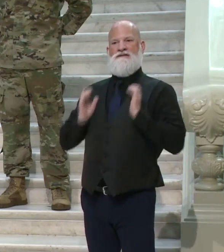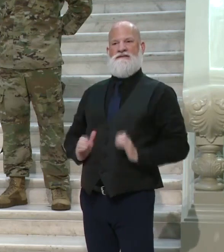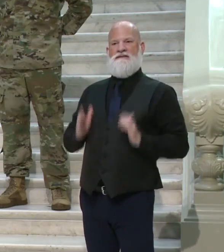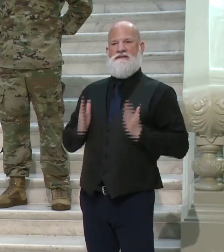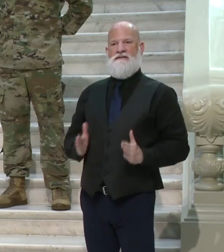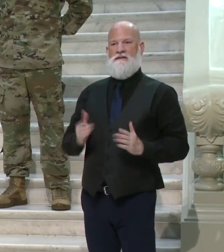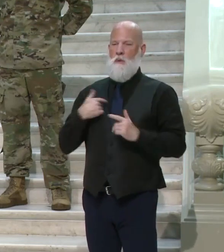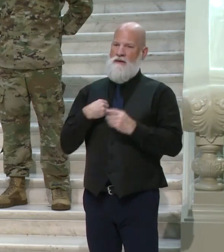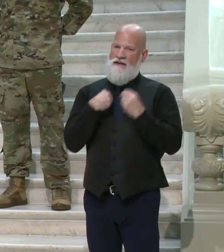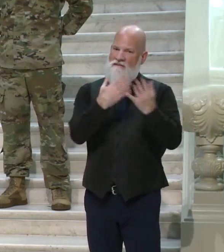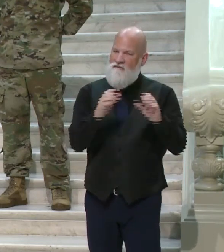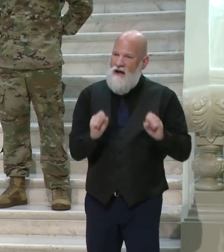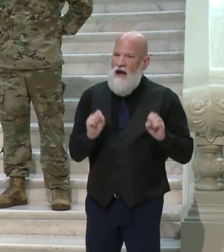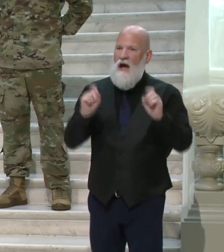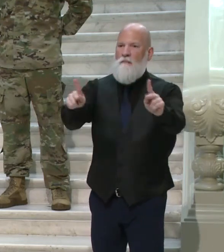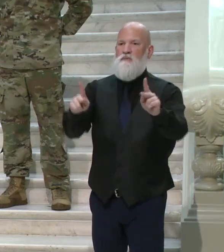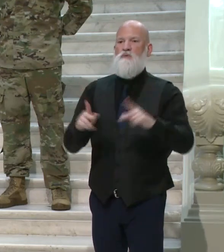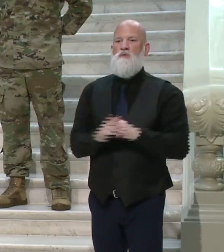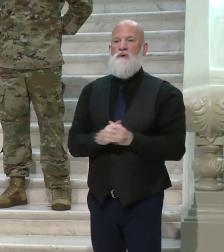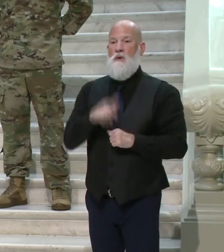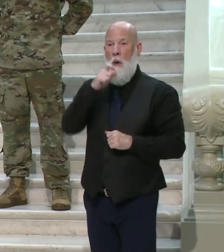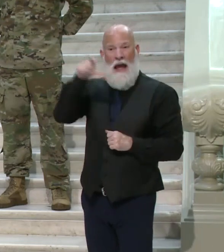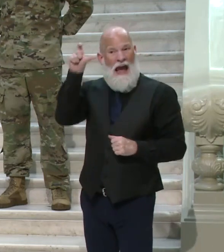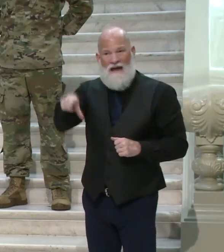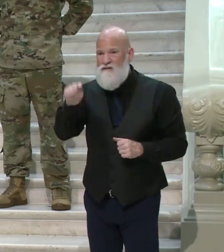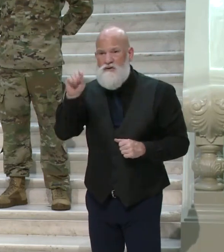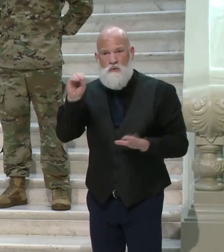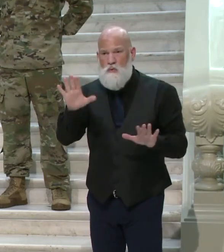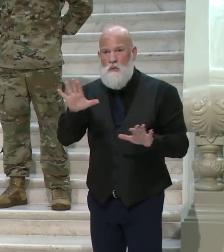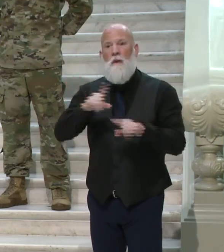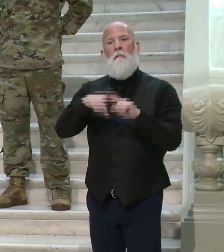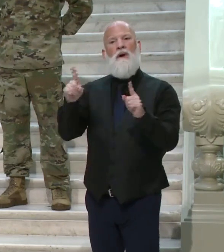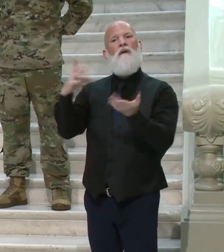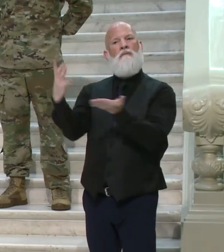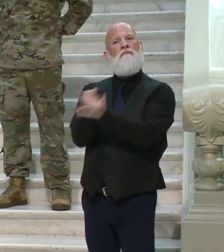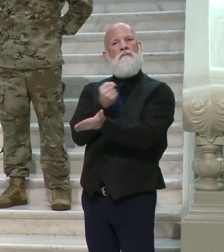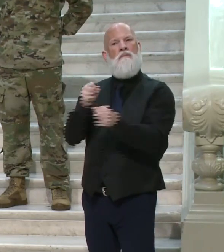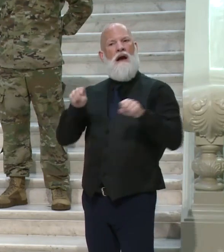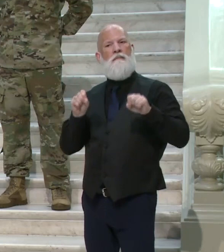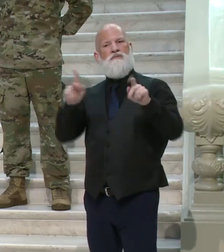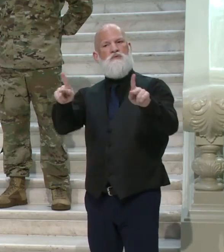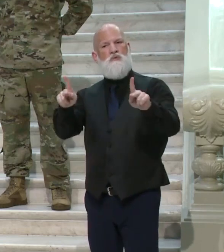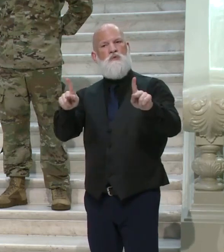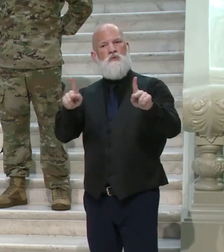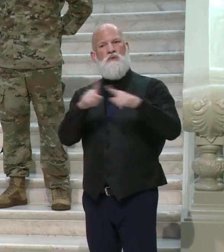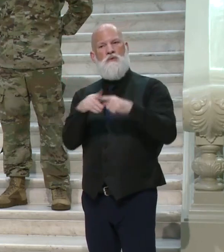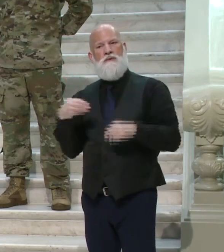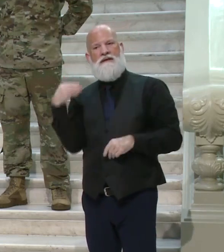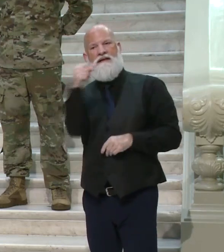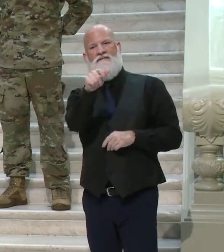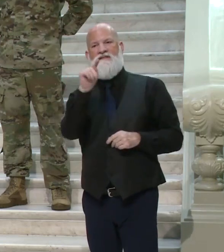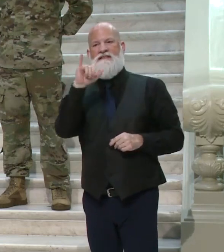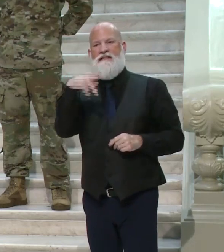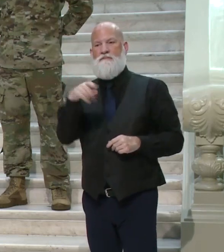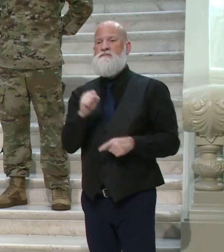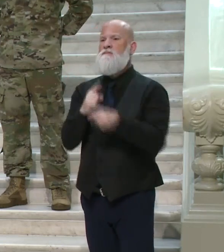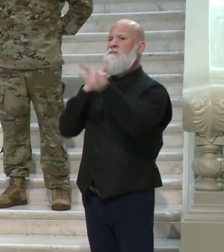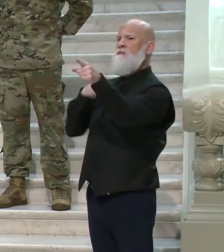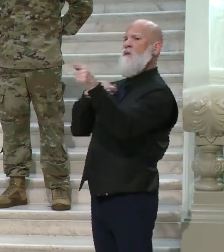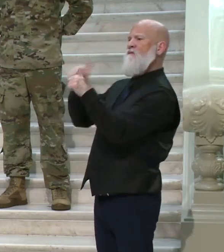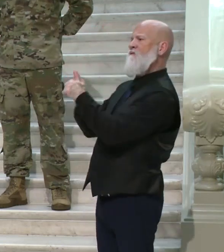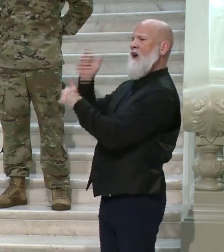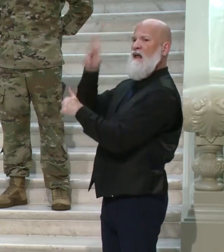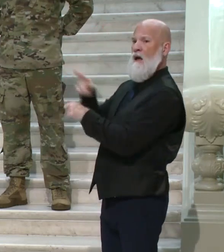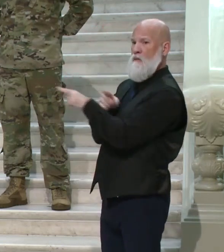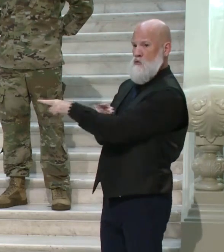it, but they have the opportunity. I do have a follow-up to that. Were you surprised by the number of businesses that stayed closed that were allowed